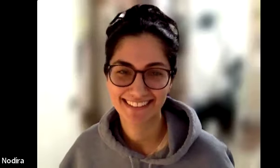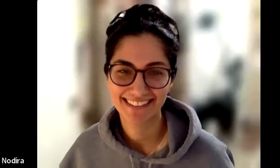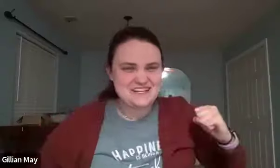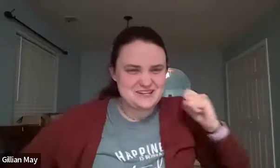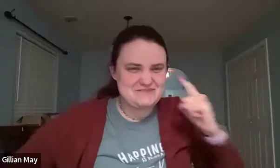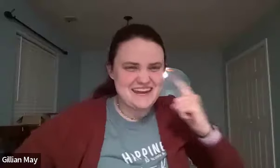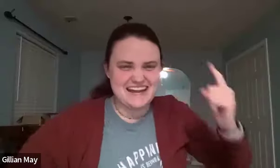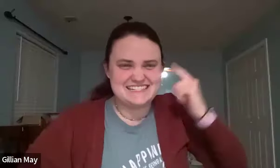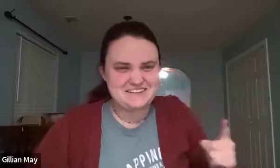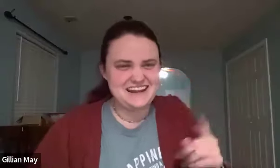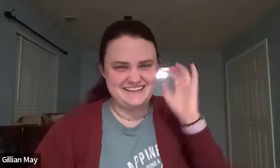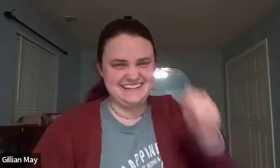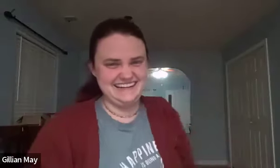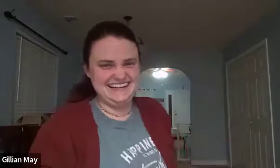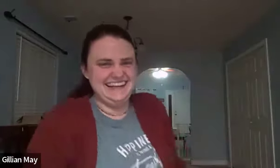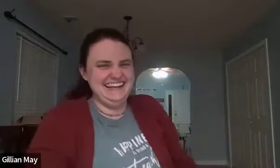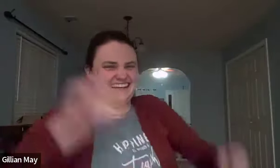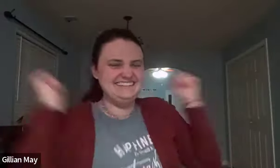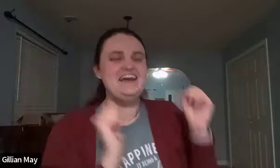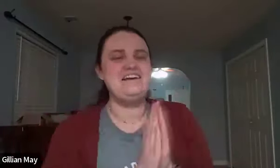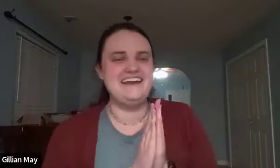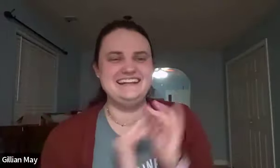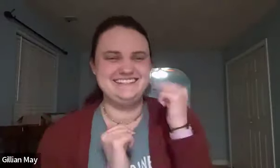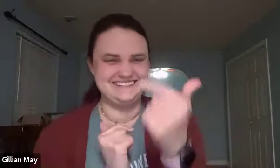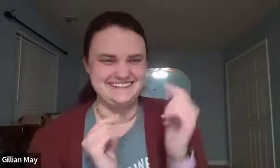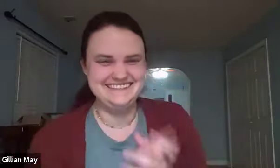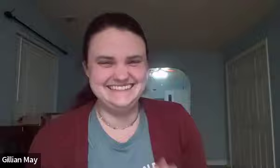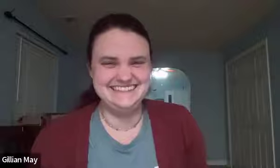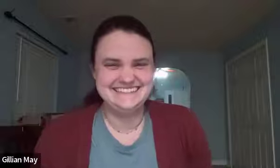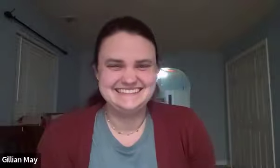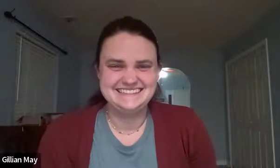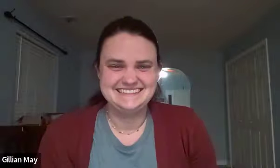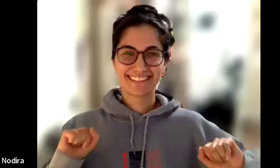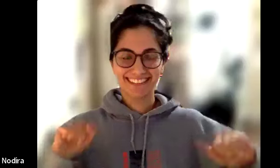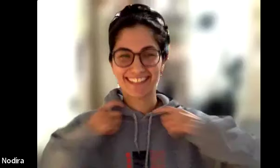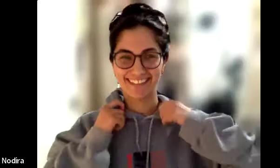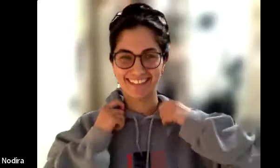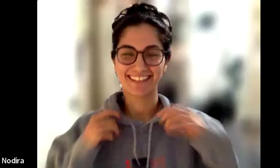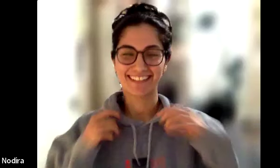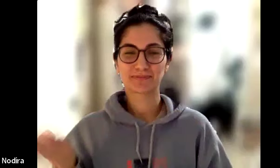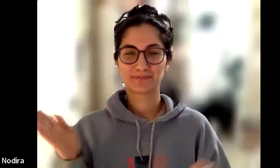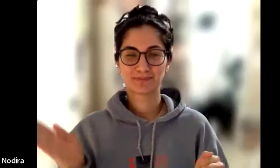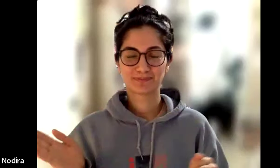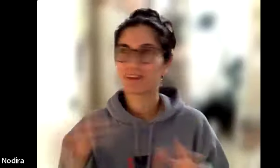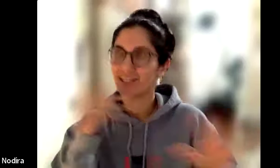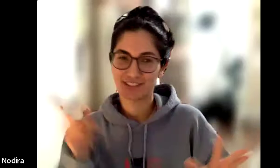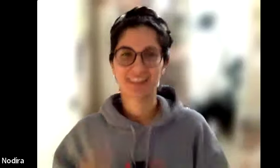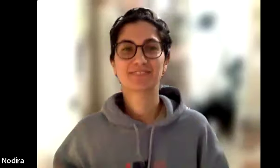if I took a minute and I sounded out, I'd get it. All right, it's your turn. Okay, so, I shouldn't talk, right?